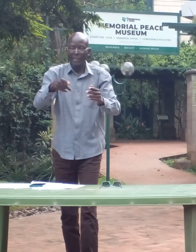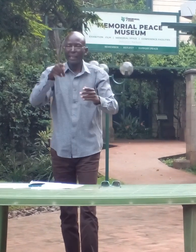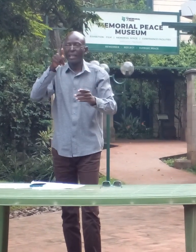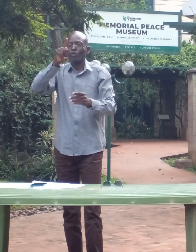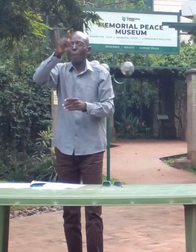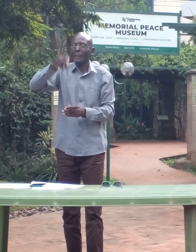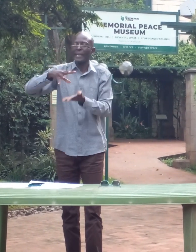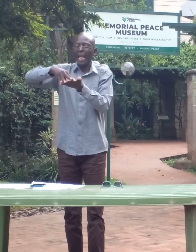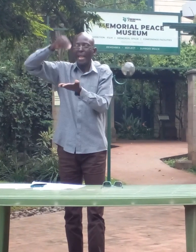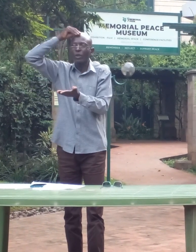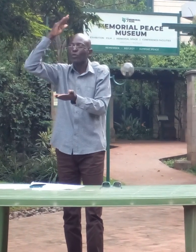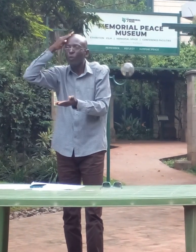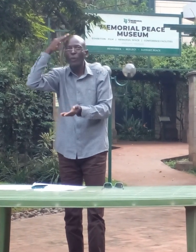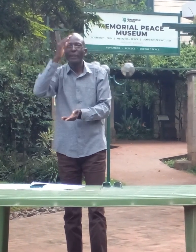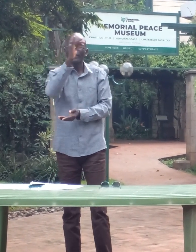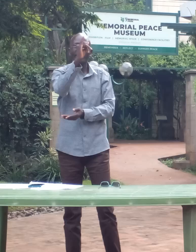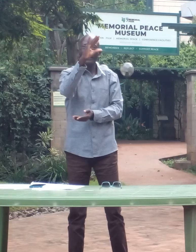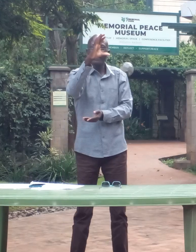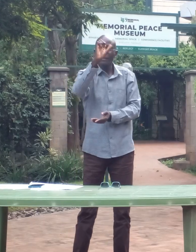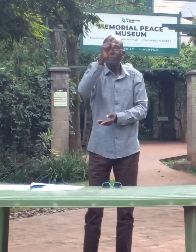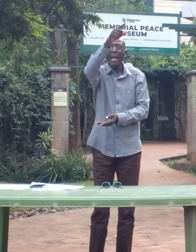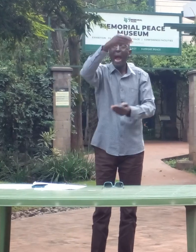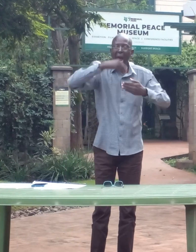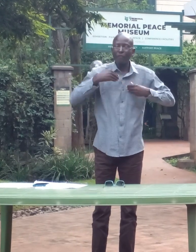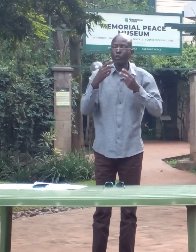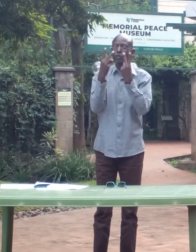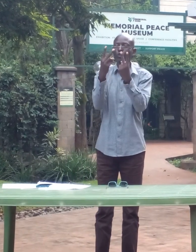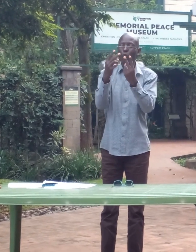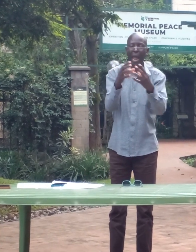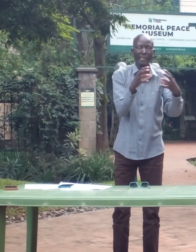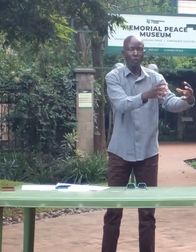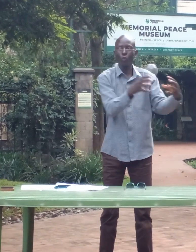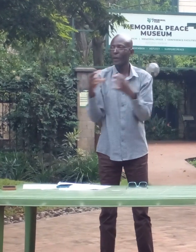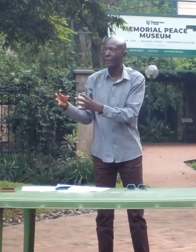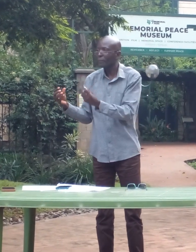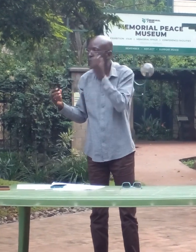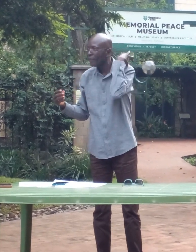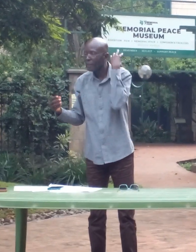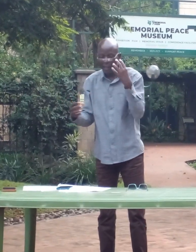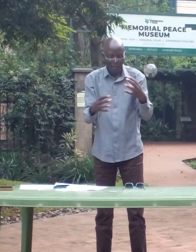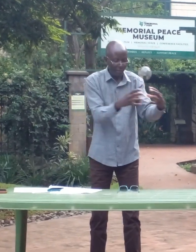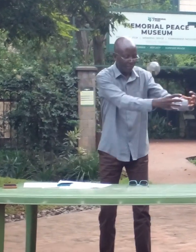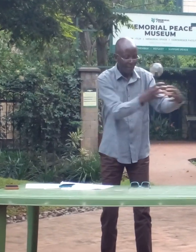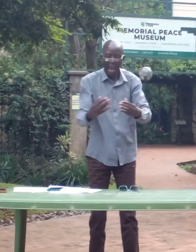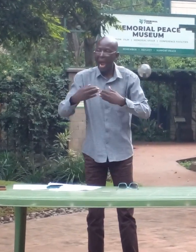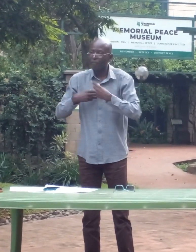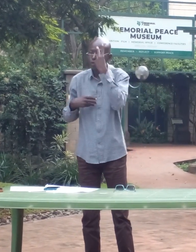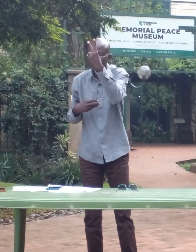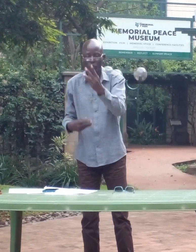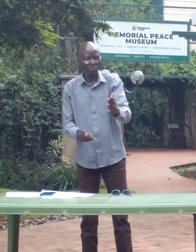out there and being disappointed. ICSD have two committees,